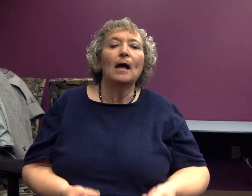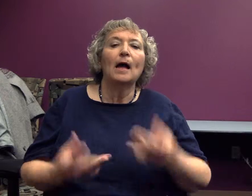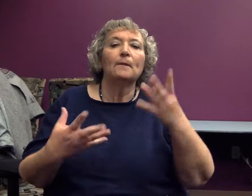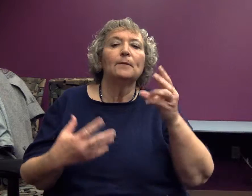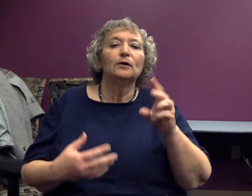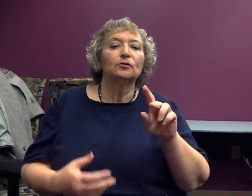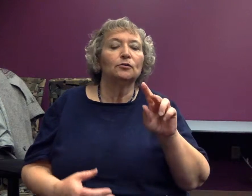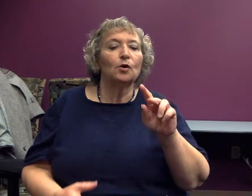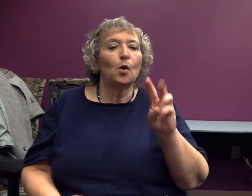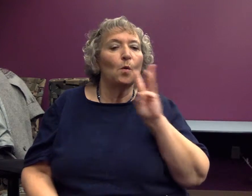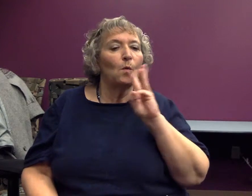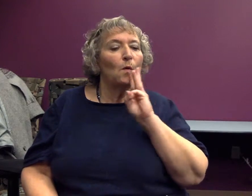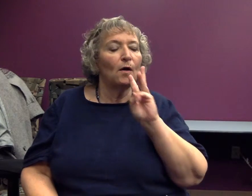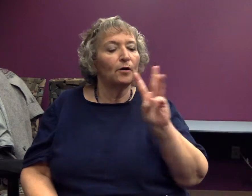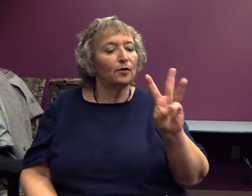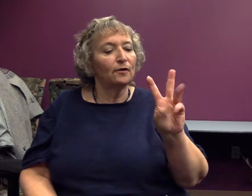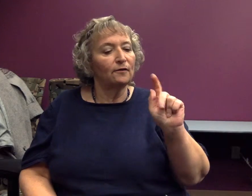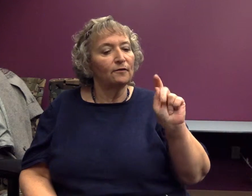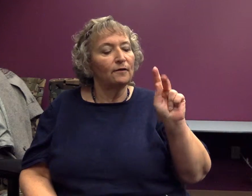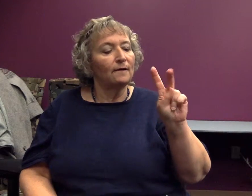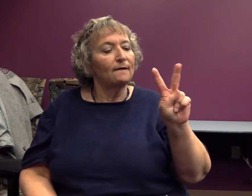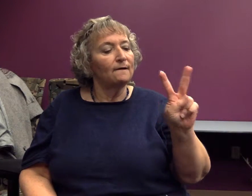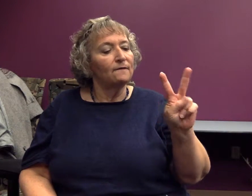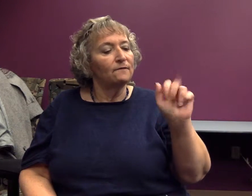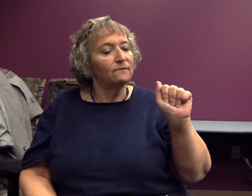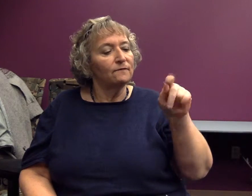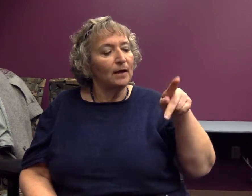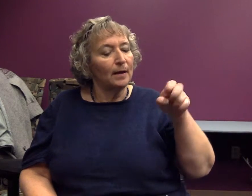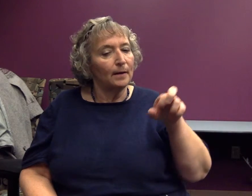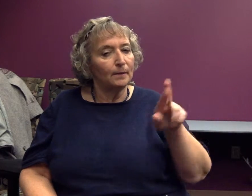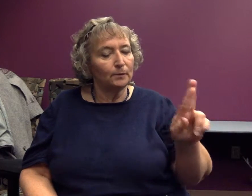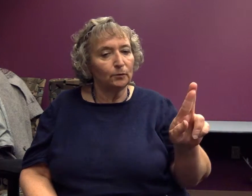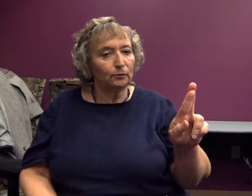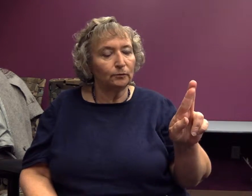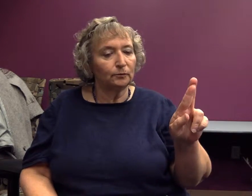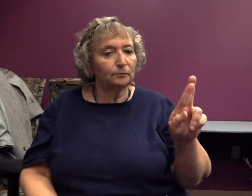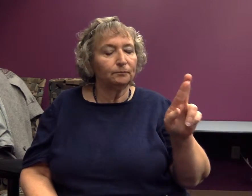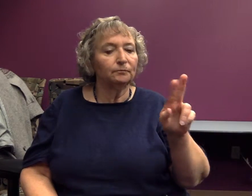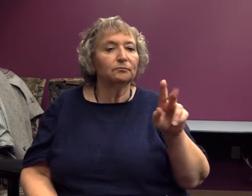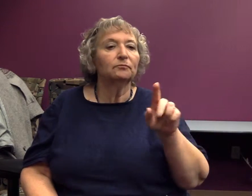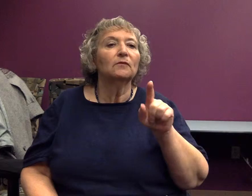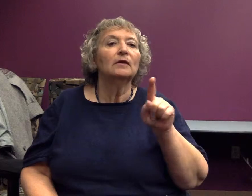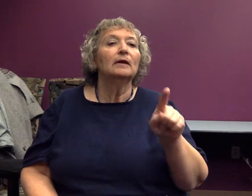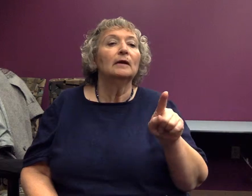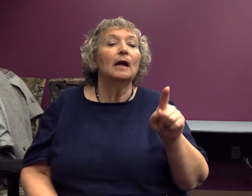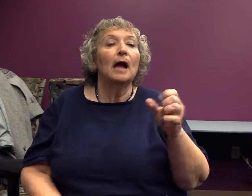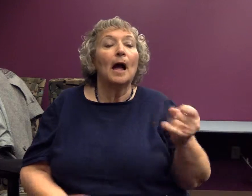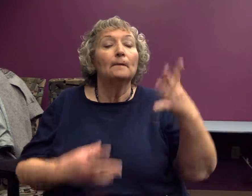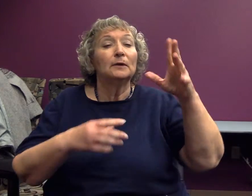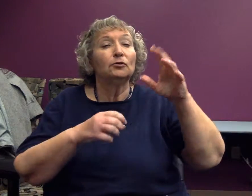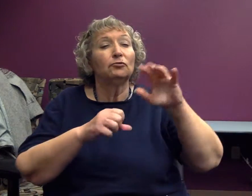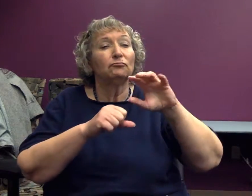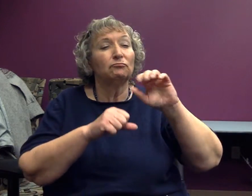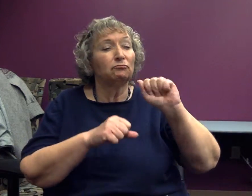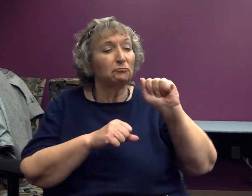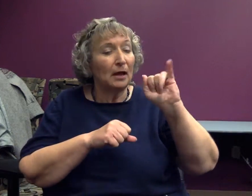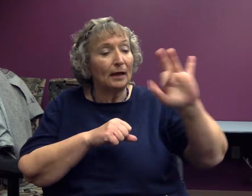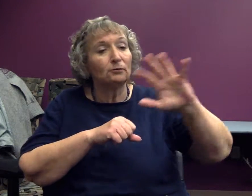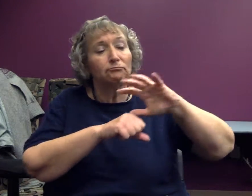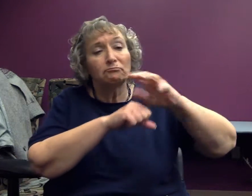Measure of the amount of water vapor actually in the air compared with the maximum that the air can hold at a certain temperature. Now, when